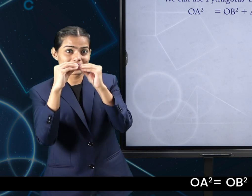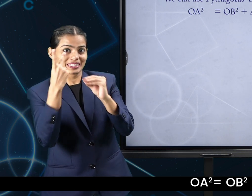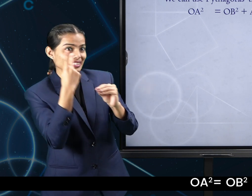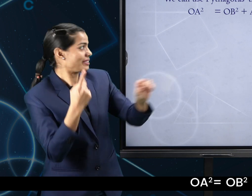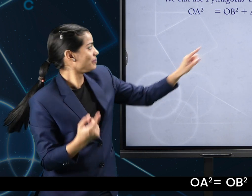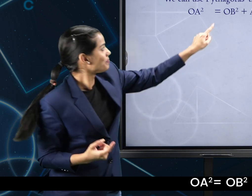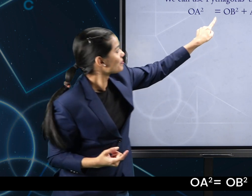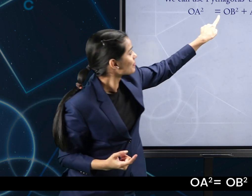square.